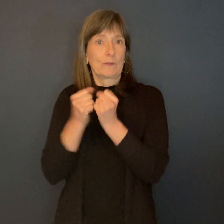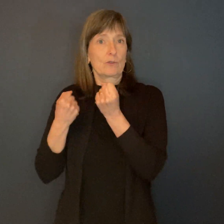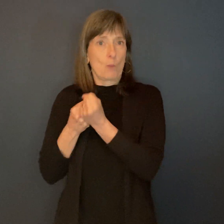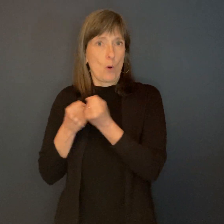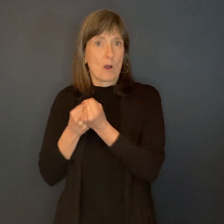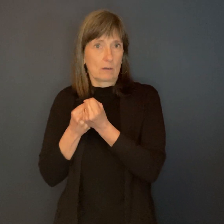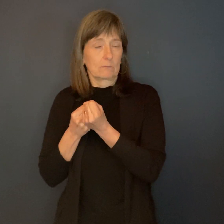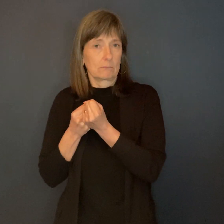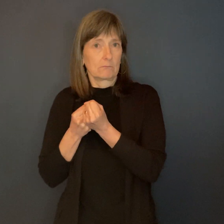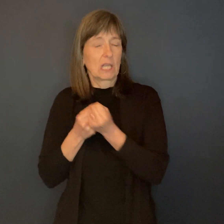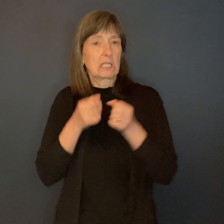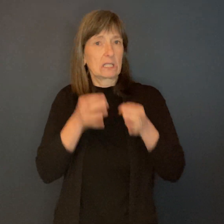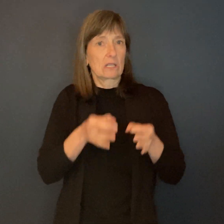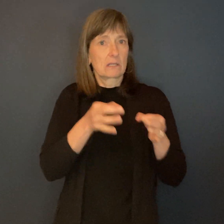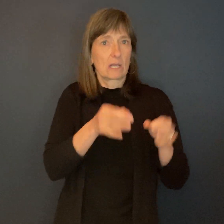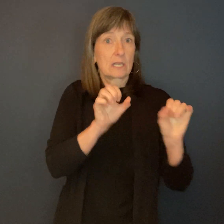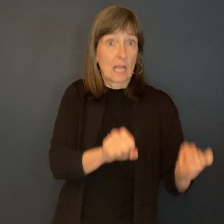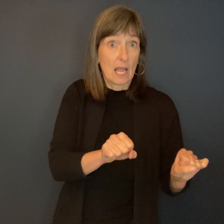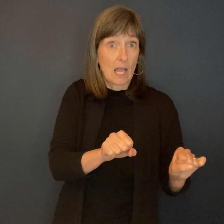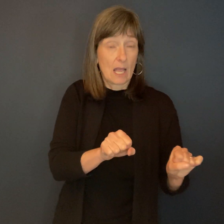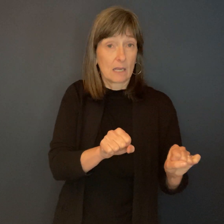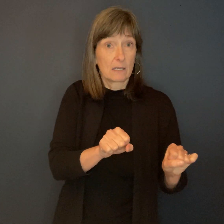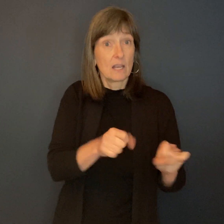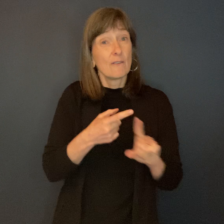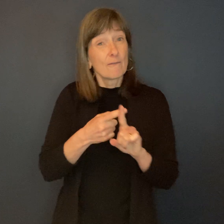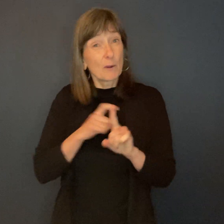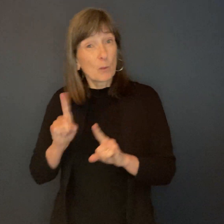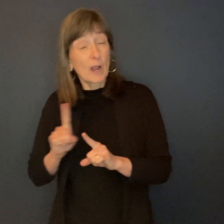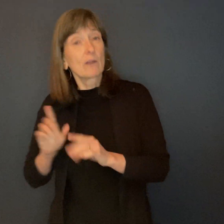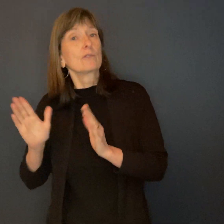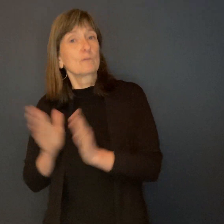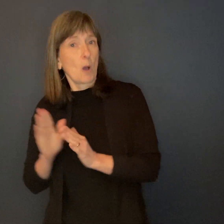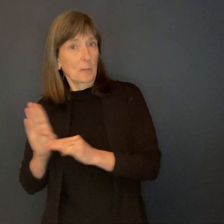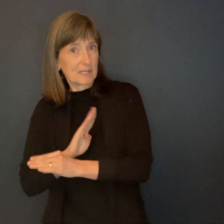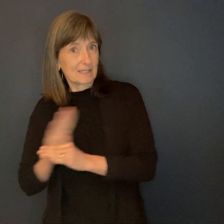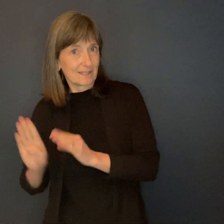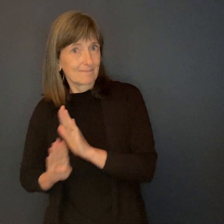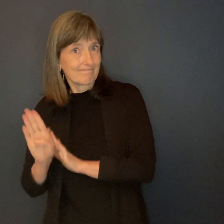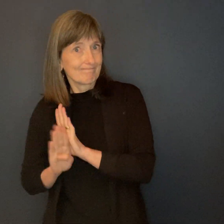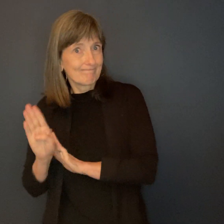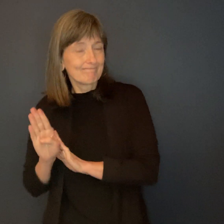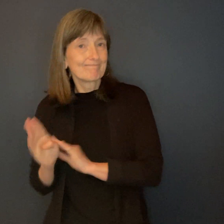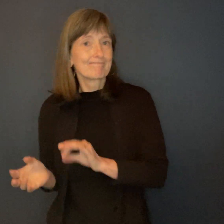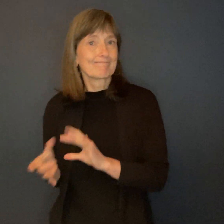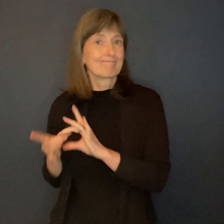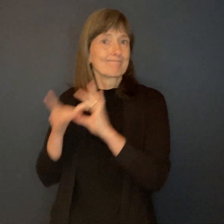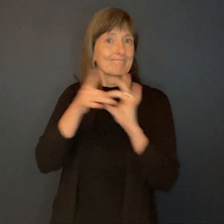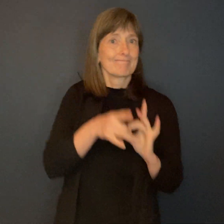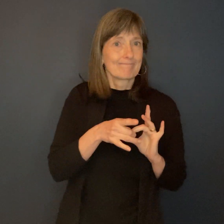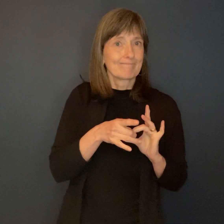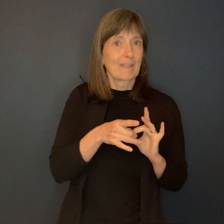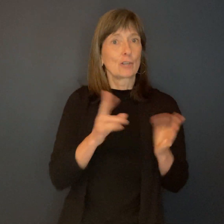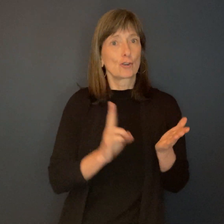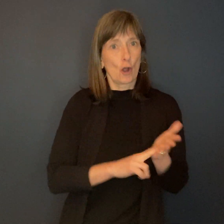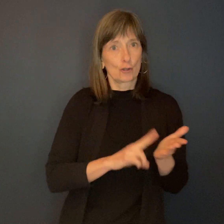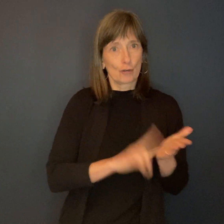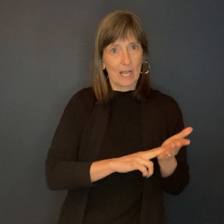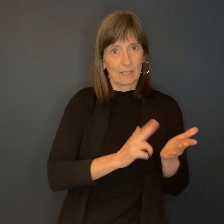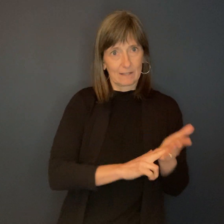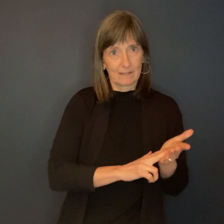the stuff that we were doing in small business, and so on. So that sort of puts you into a slightly different